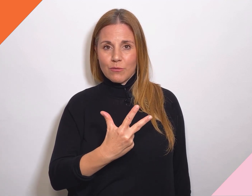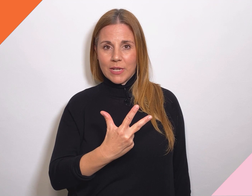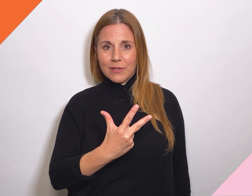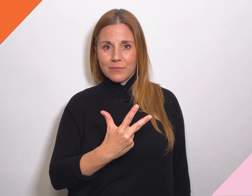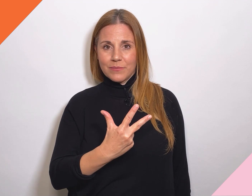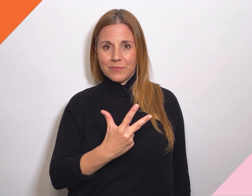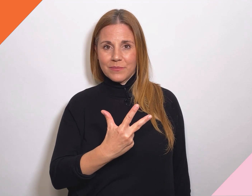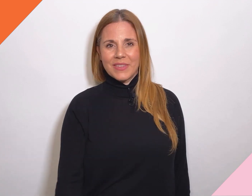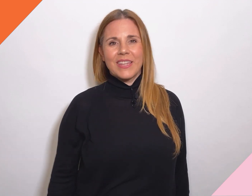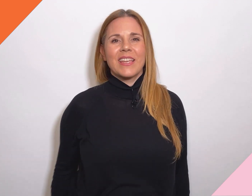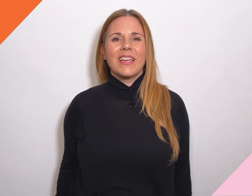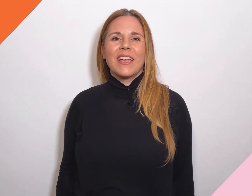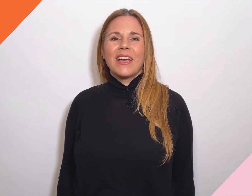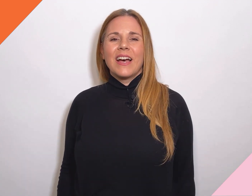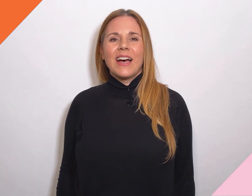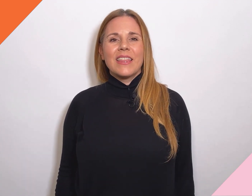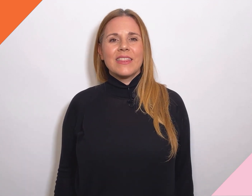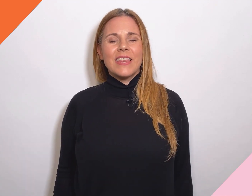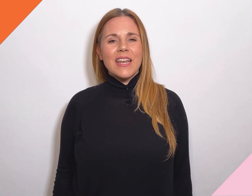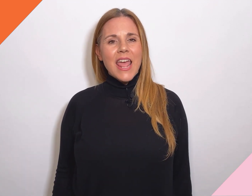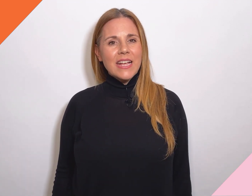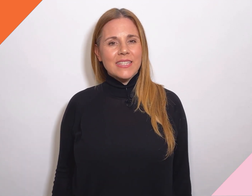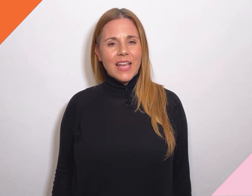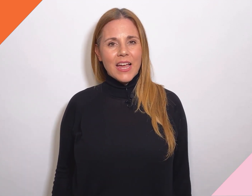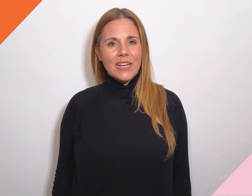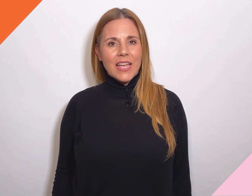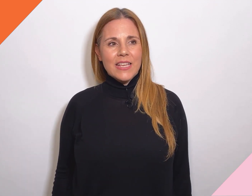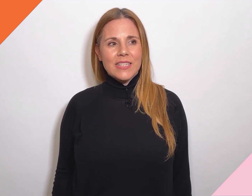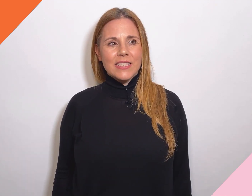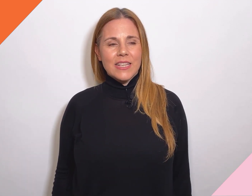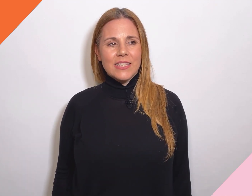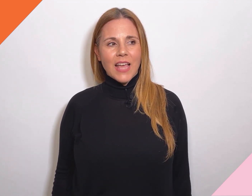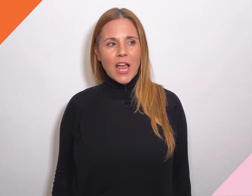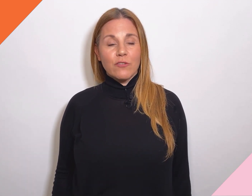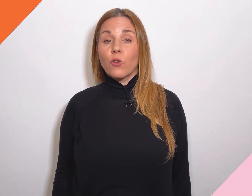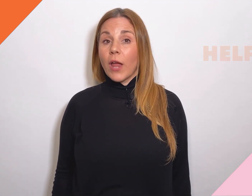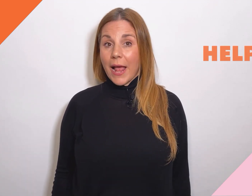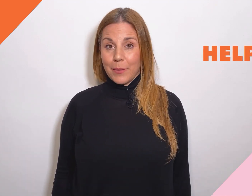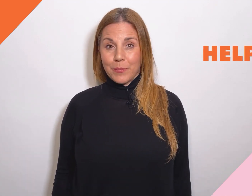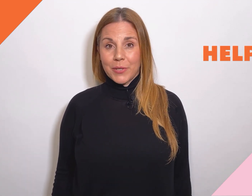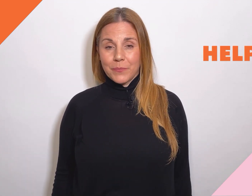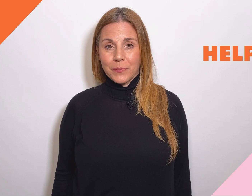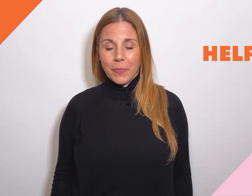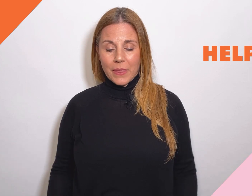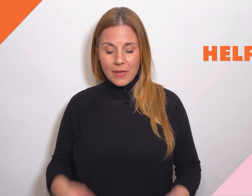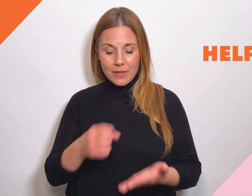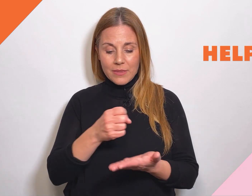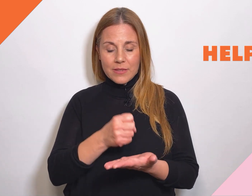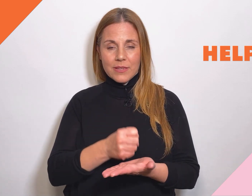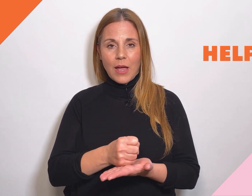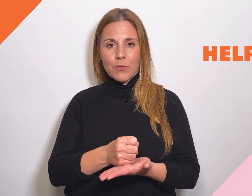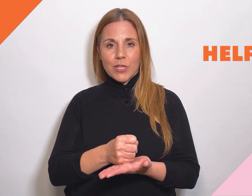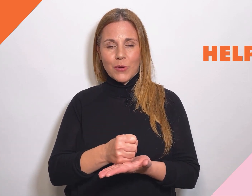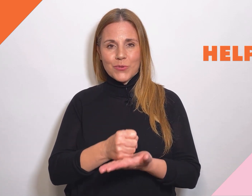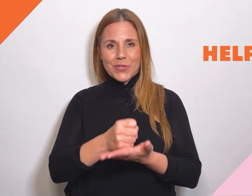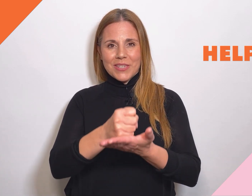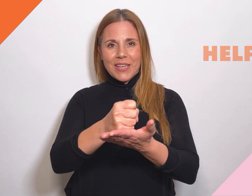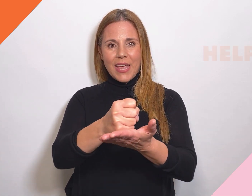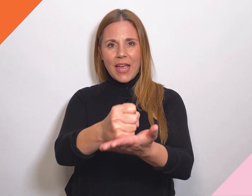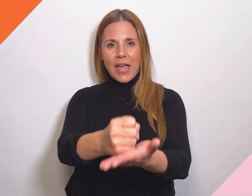3. The next sign is the sign for help. This is how it goes.